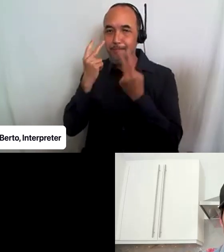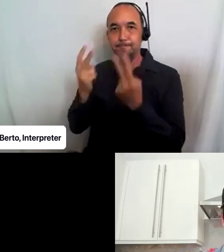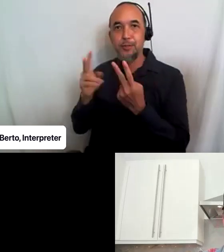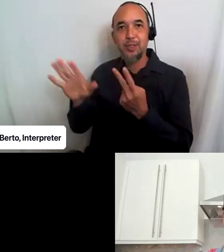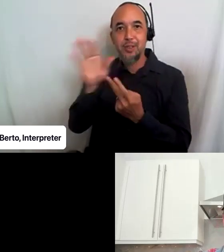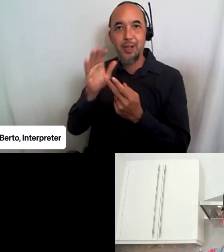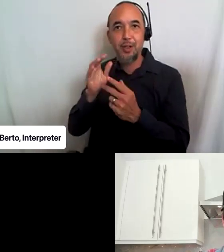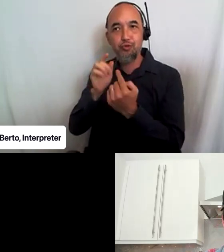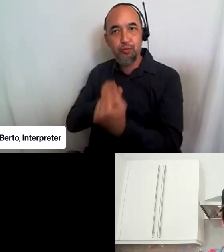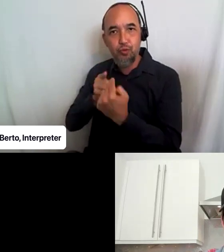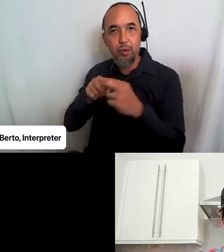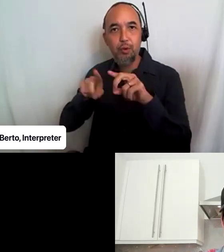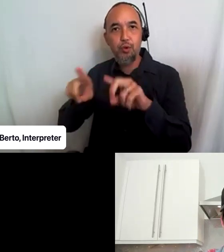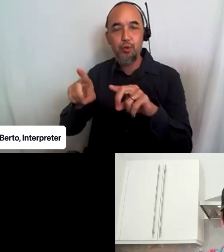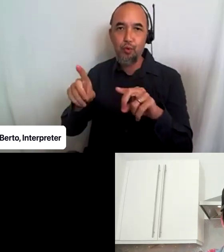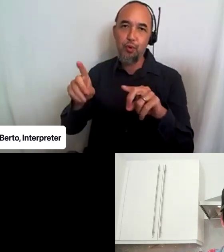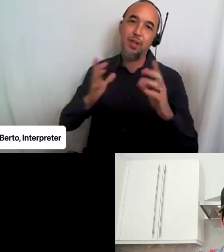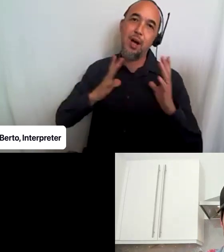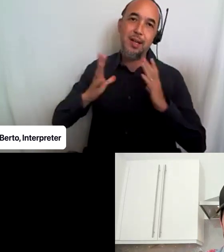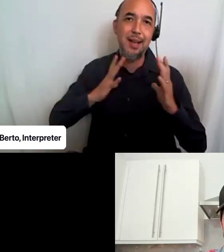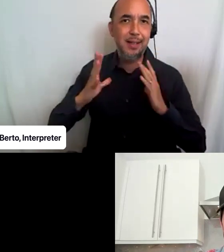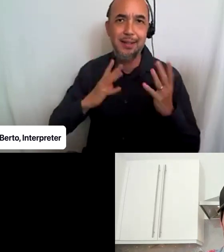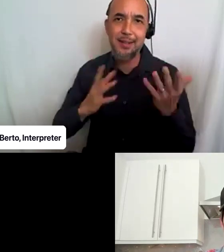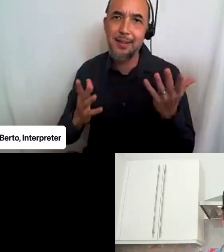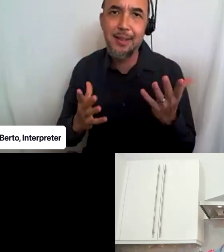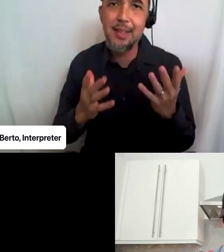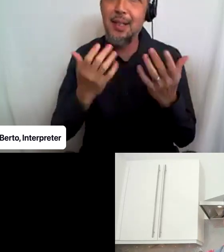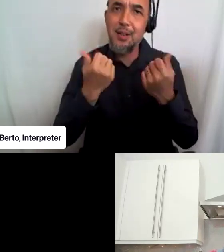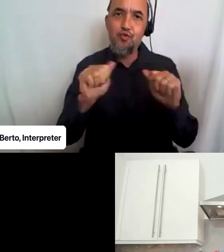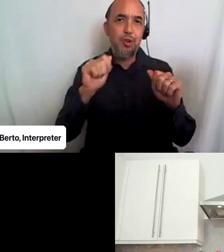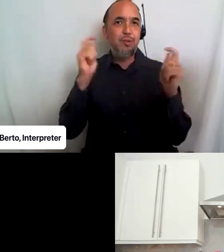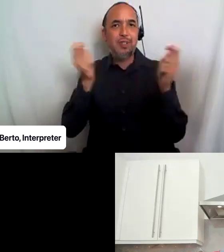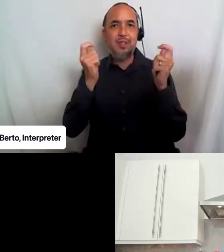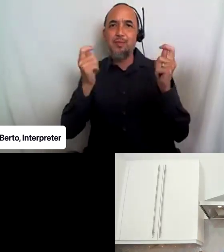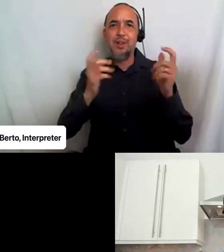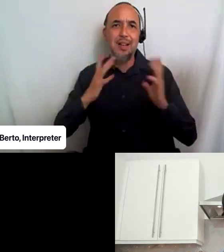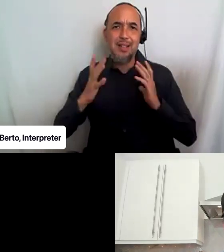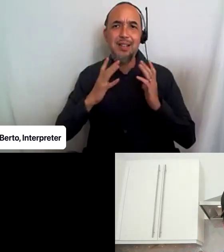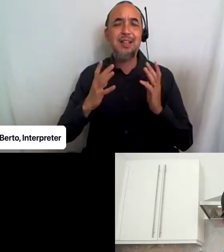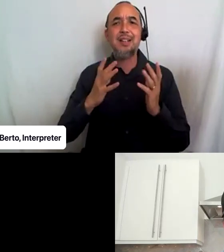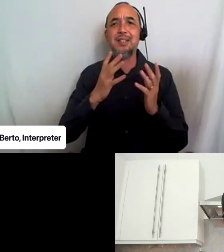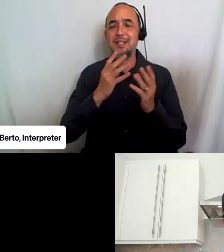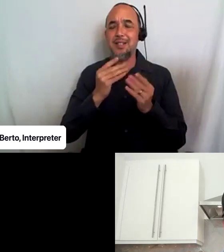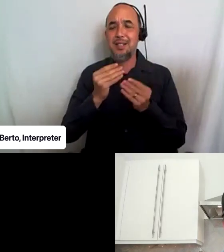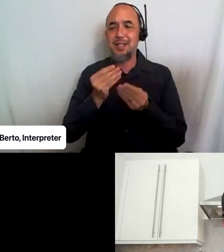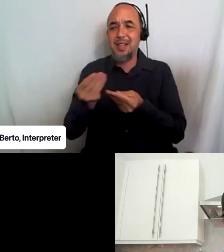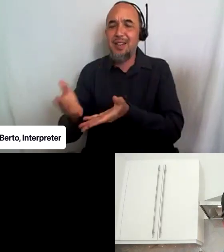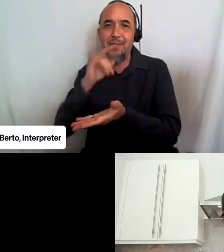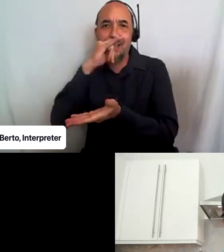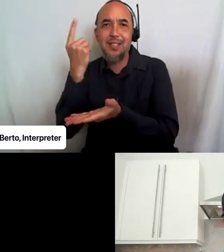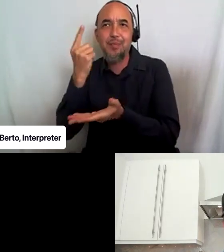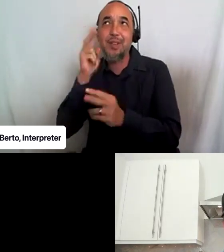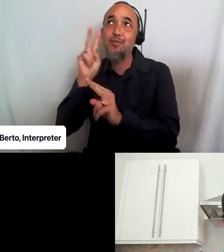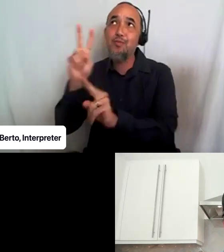the holidays, especially when they're trying to just, celebrate the holidays and give their kids something to look forward to.